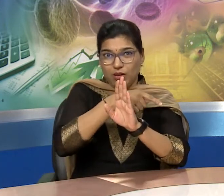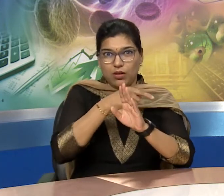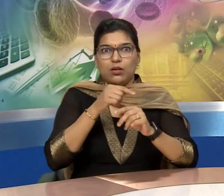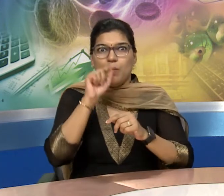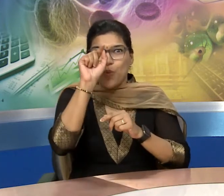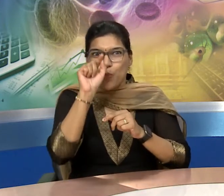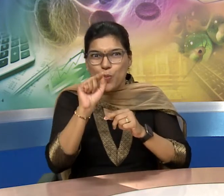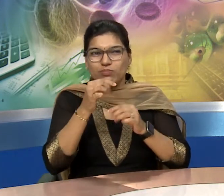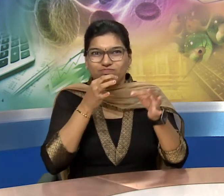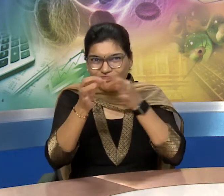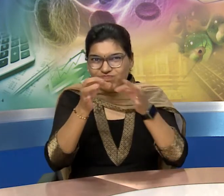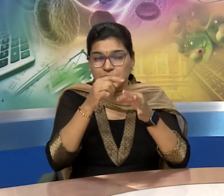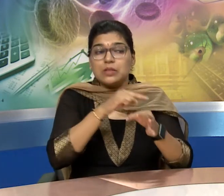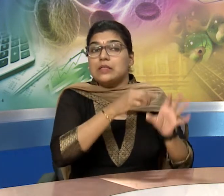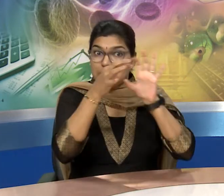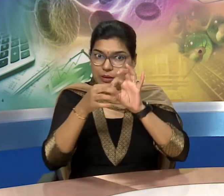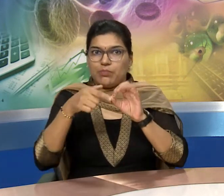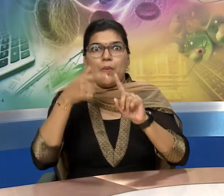Let us now review the functional